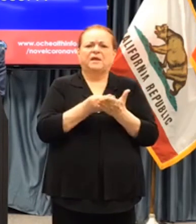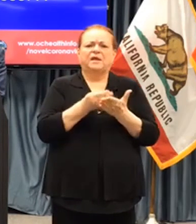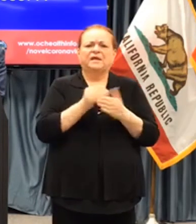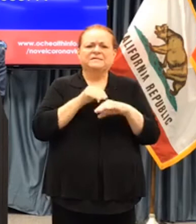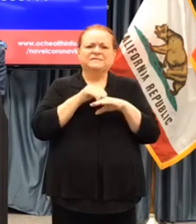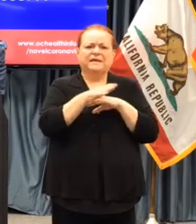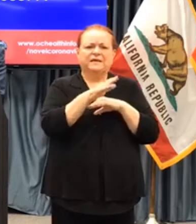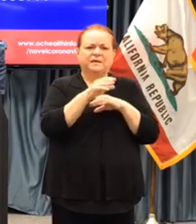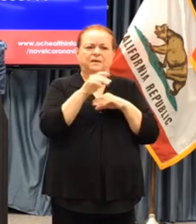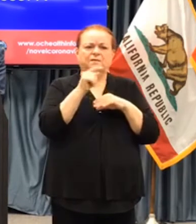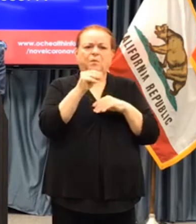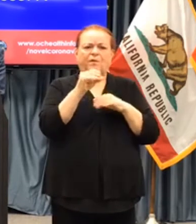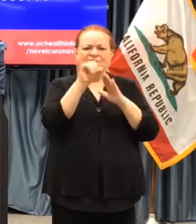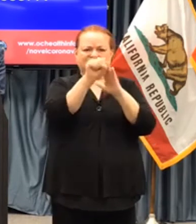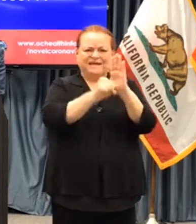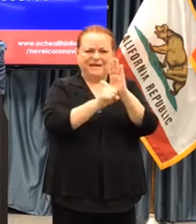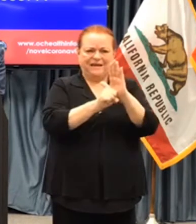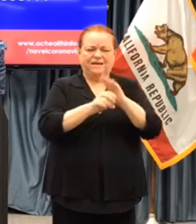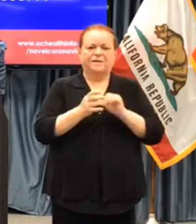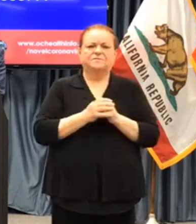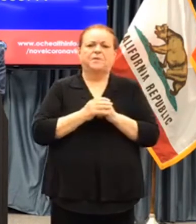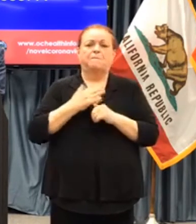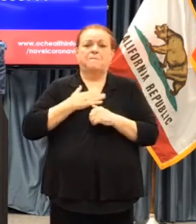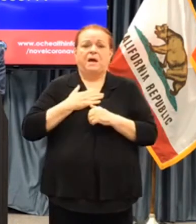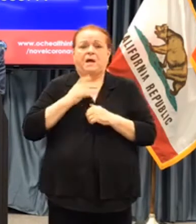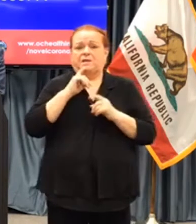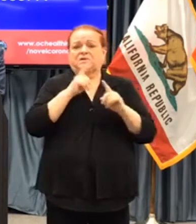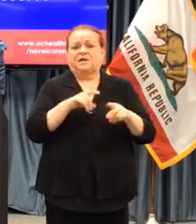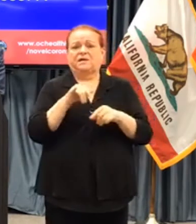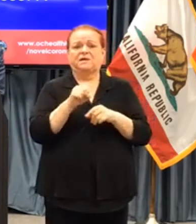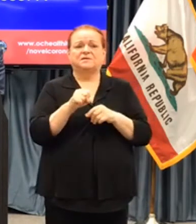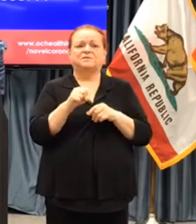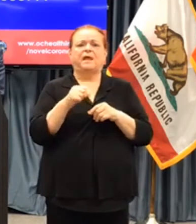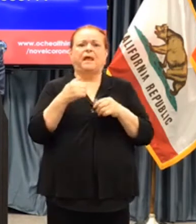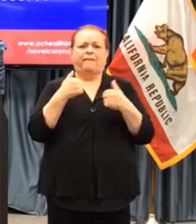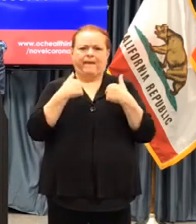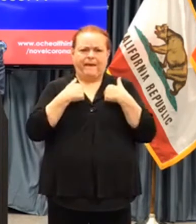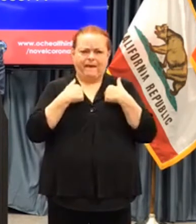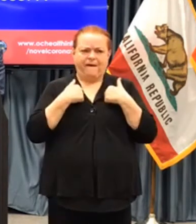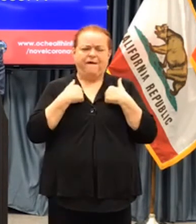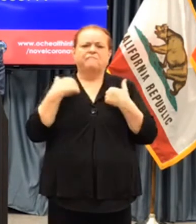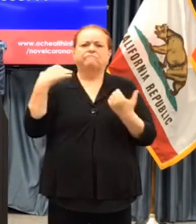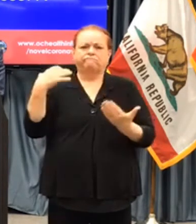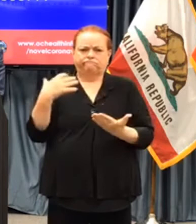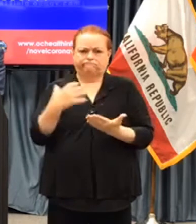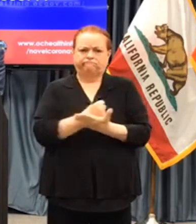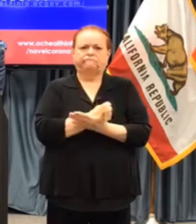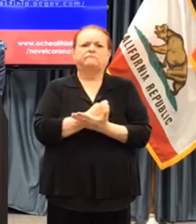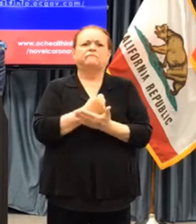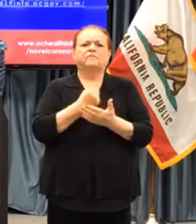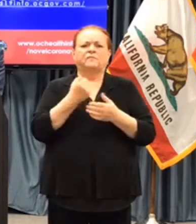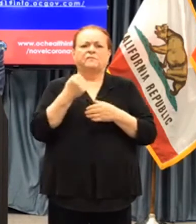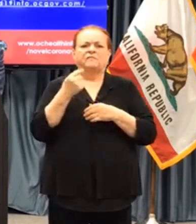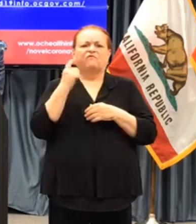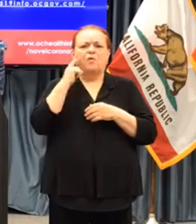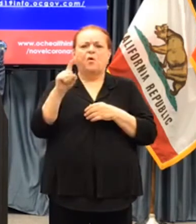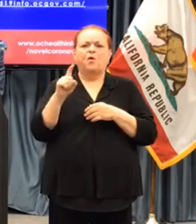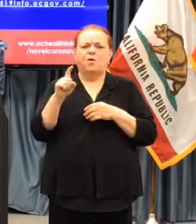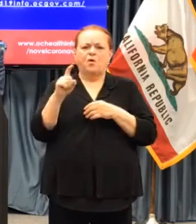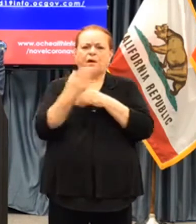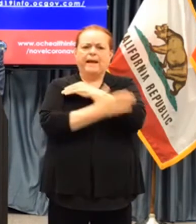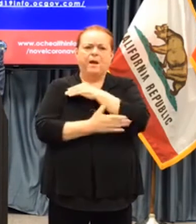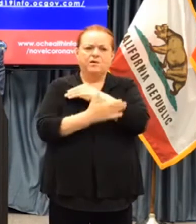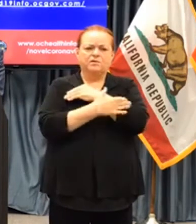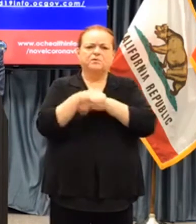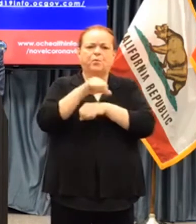local states. So what I would say is that there are opportunities for the county to work with cities to the extent that